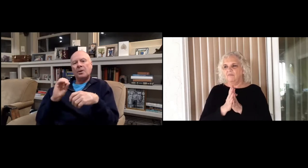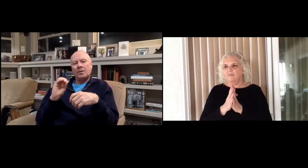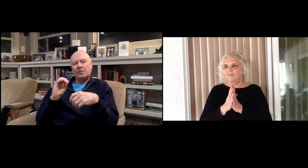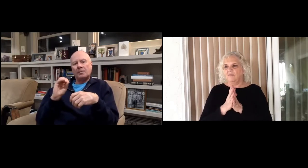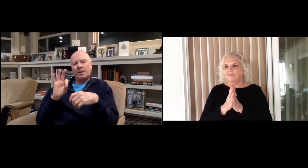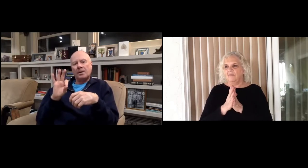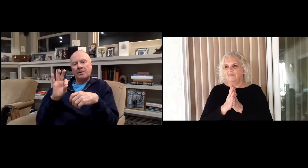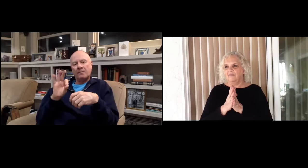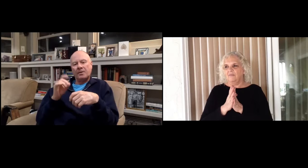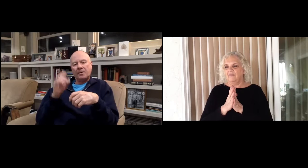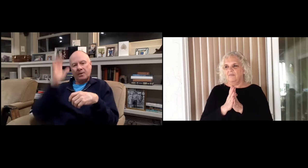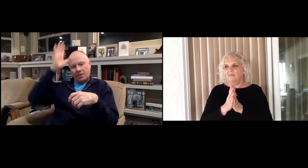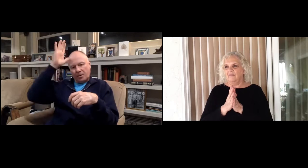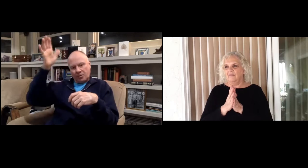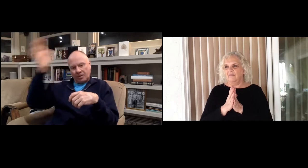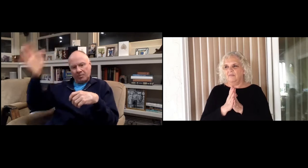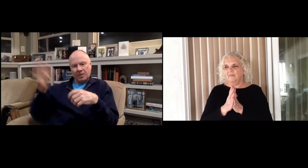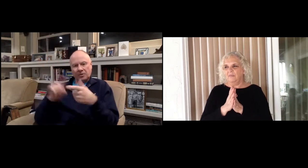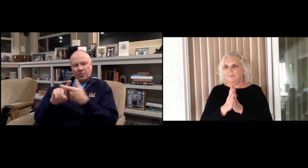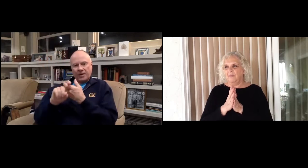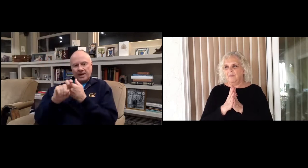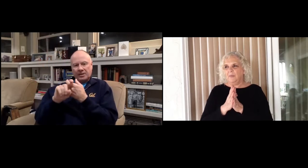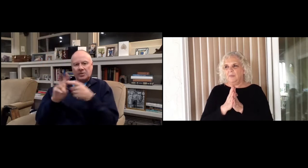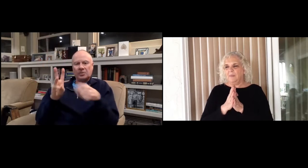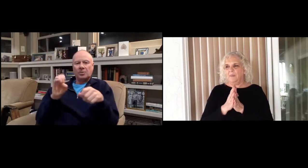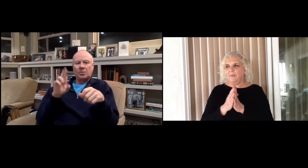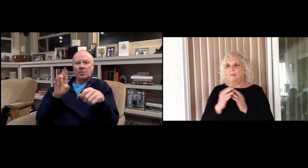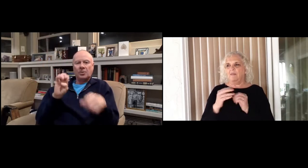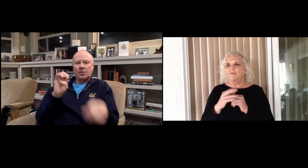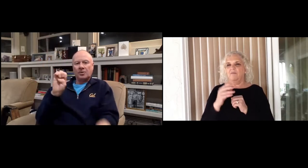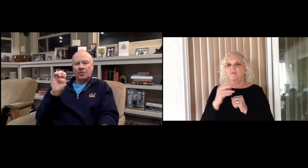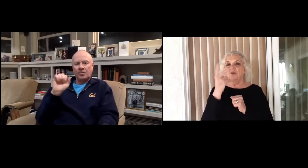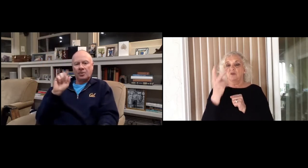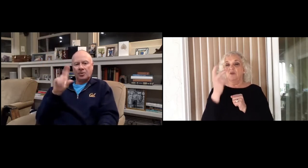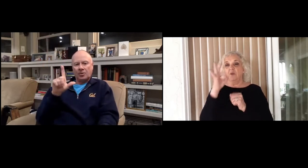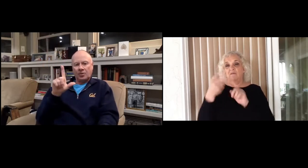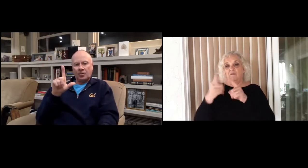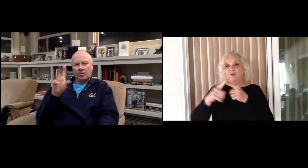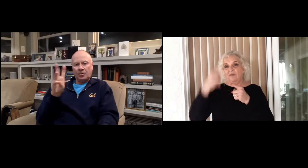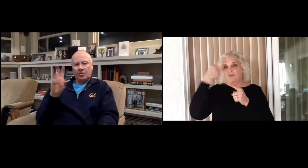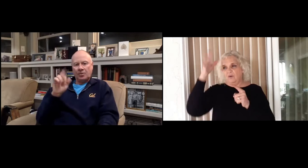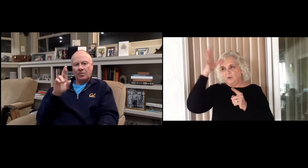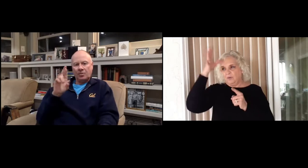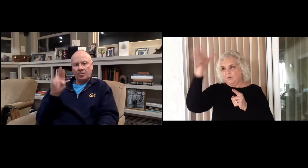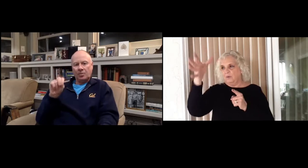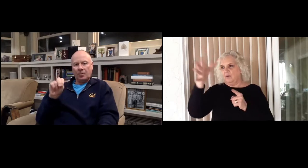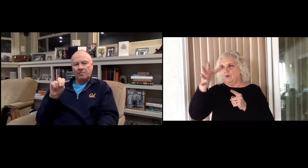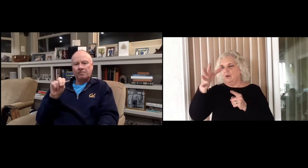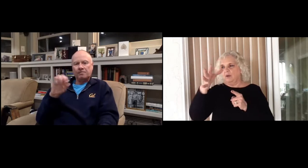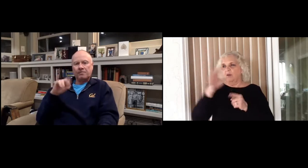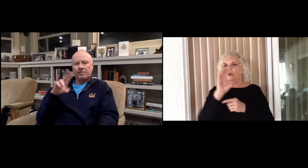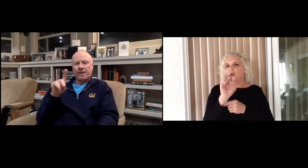Two of Grandpa's friends were Earl